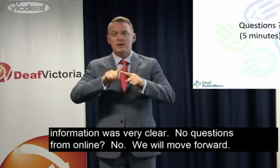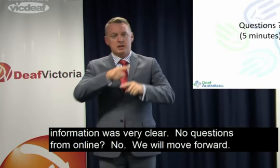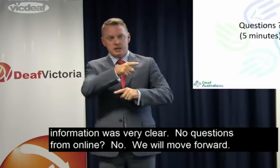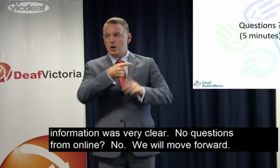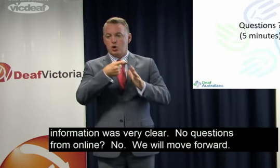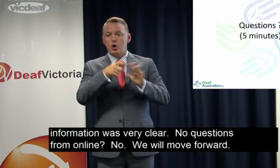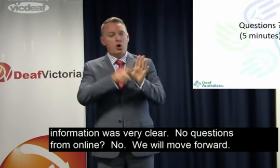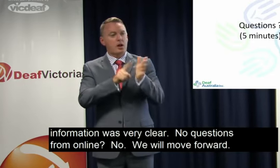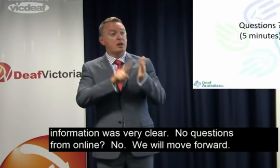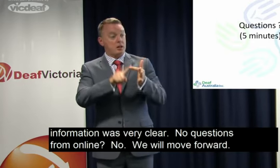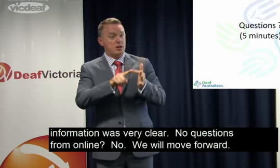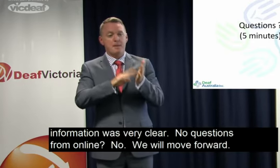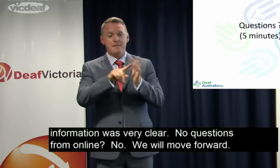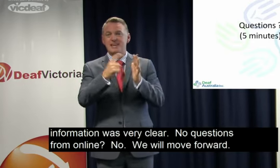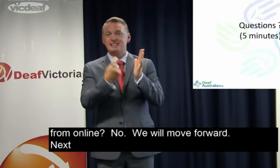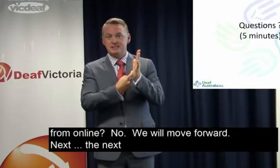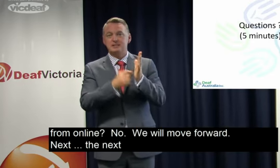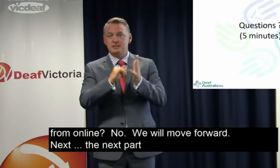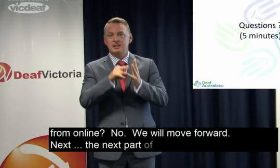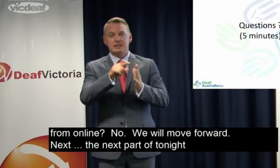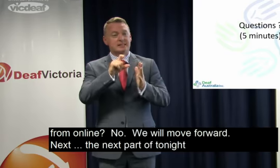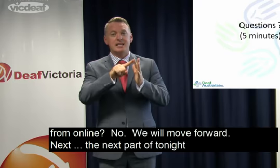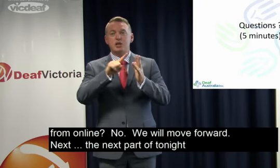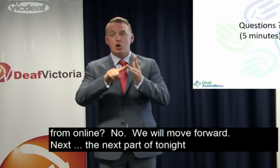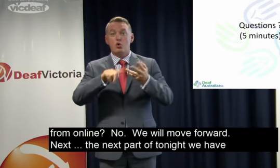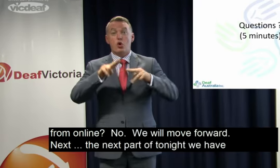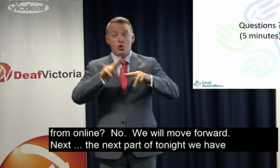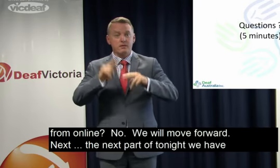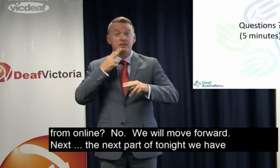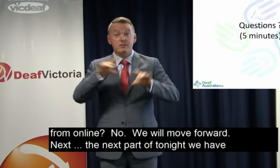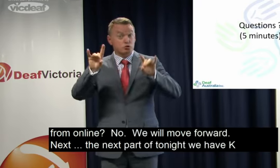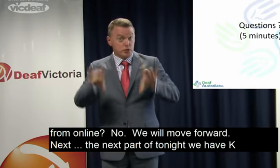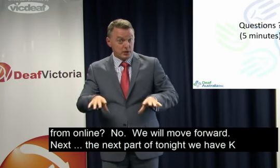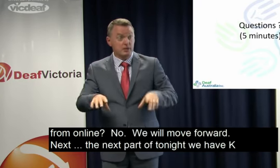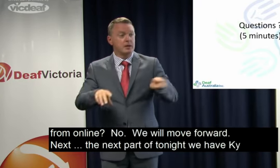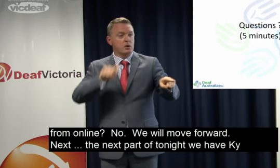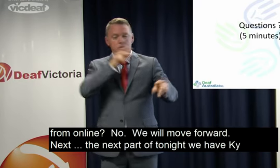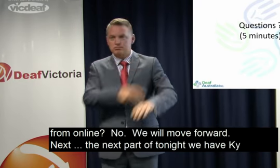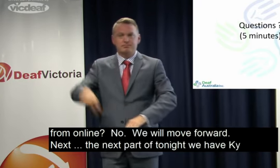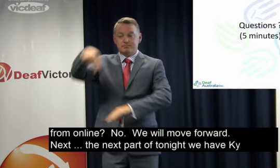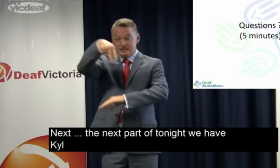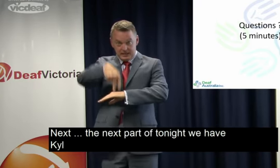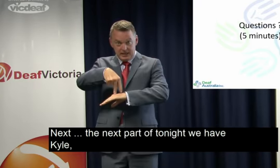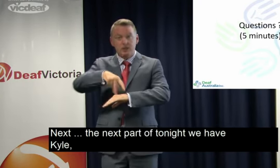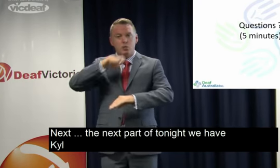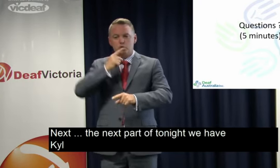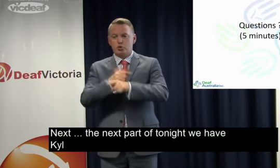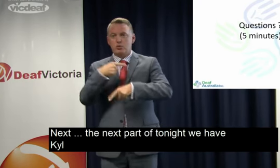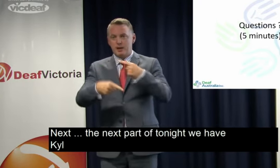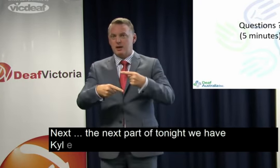the next part for tonight, we have Kyle Mears. He is now the CEO of Deaf Australia. He'll come out